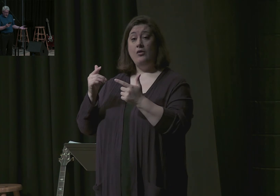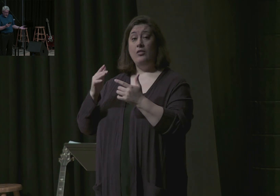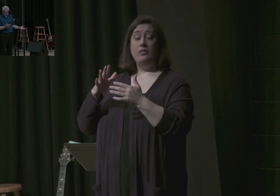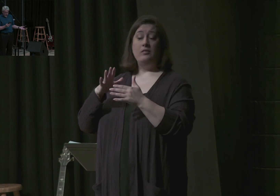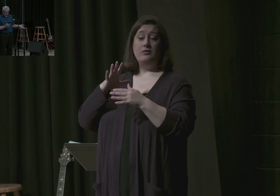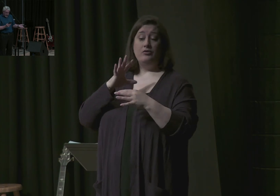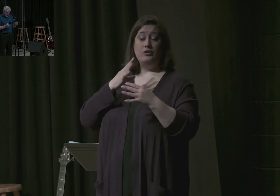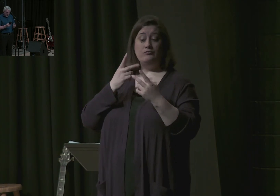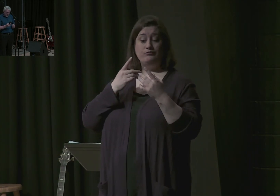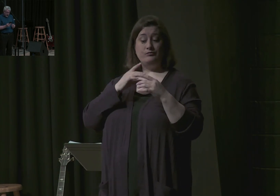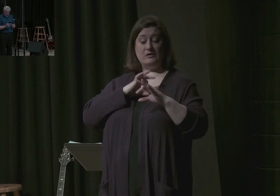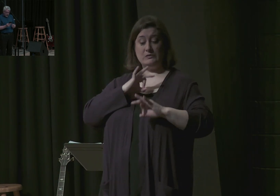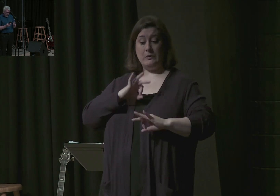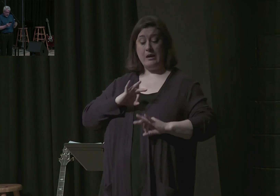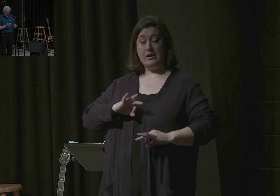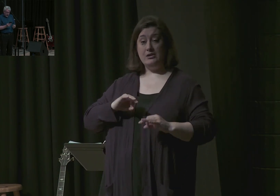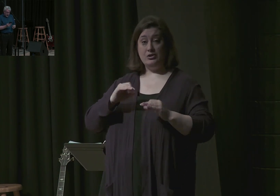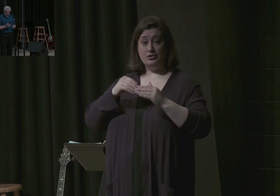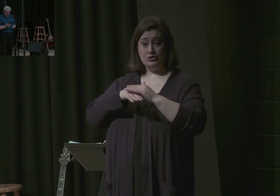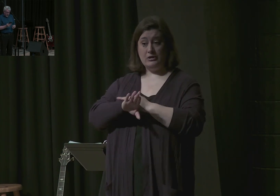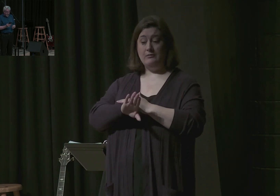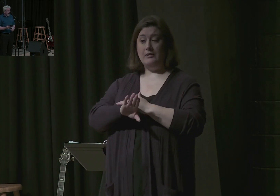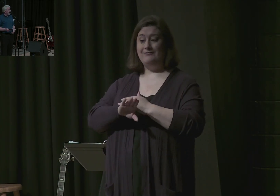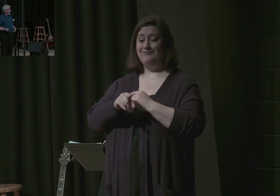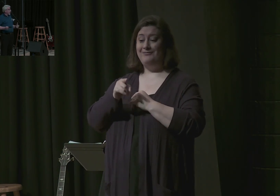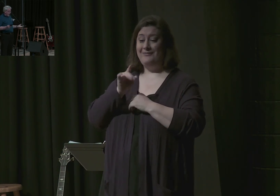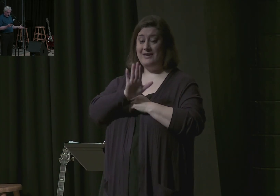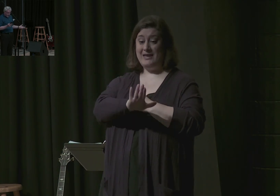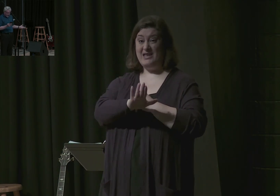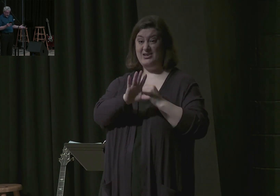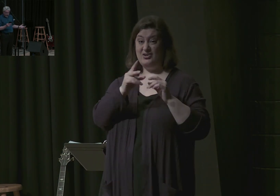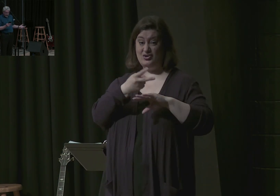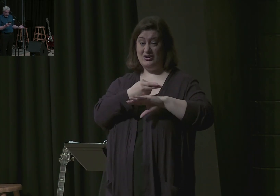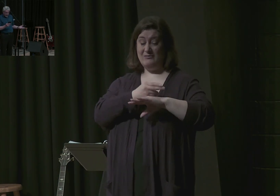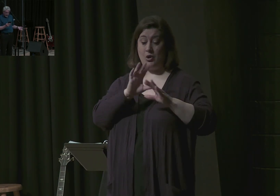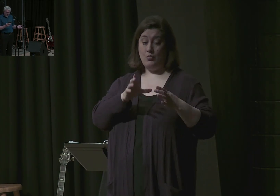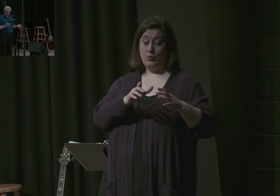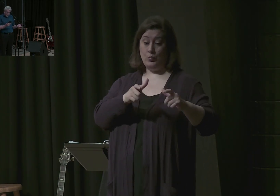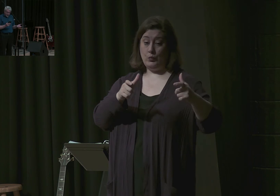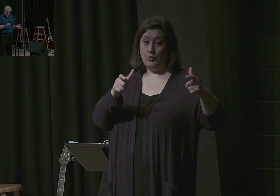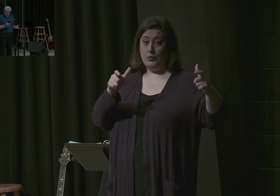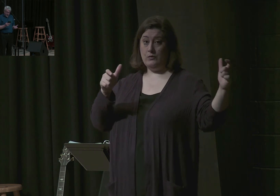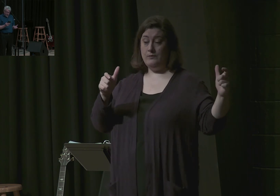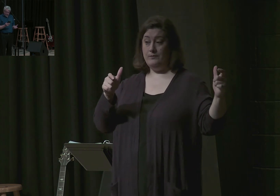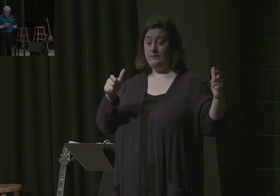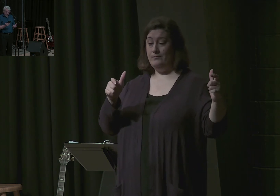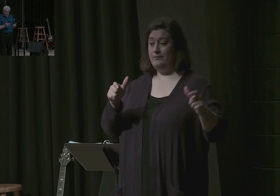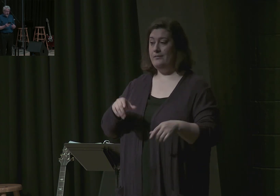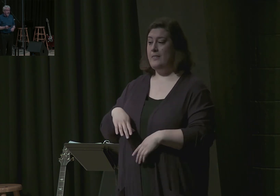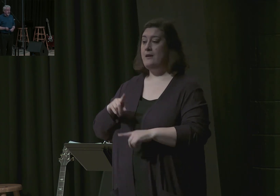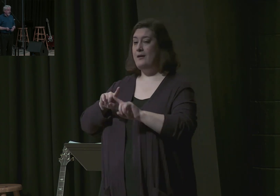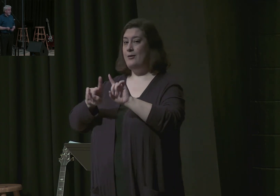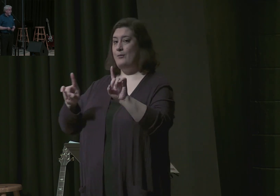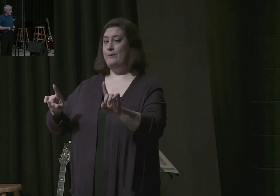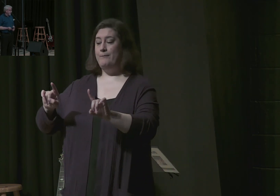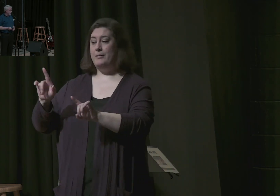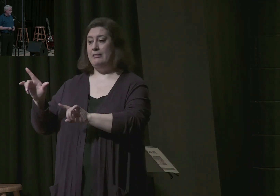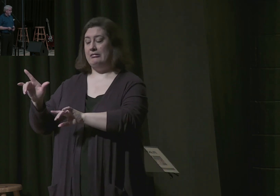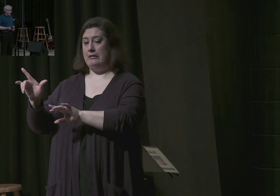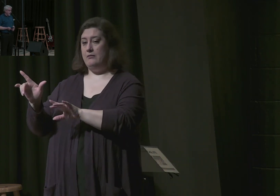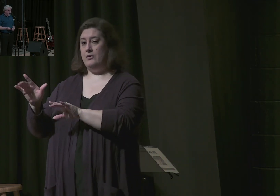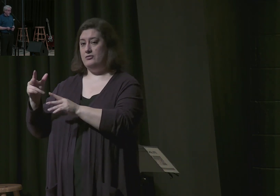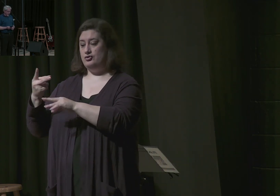Jacob's. Thus the man increased greatly, and had large flocks, female servants, male servants, and